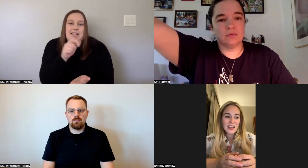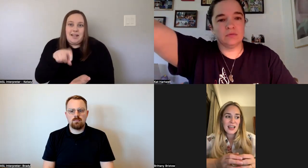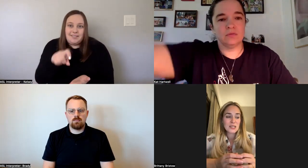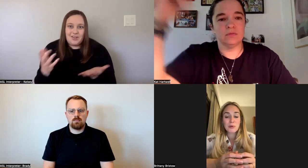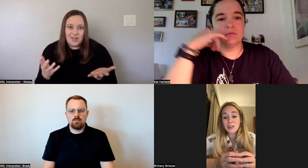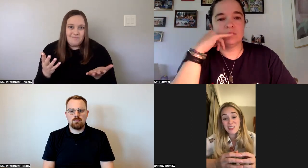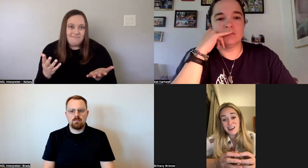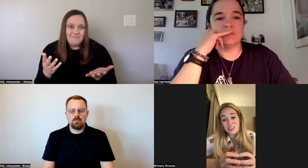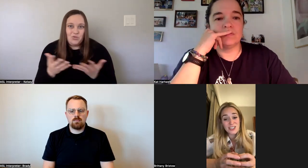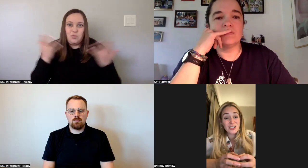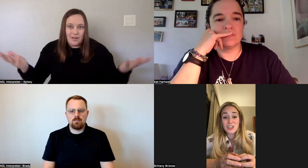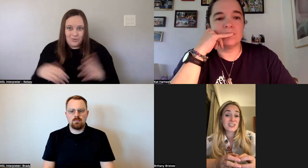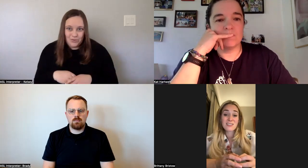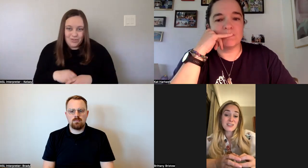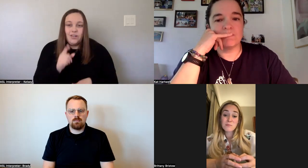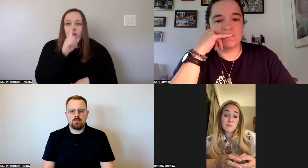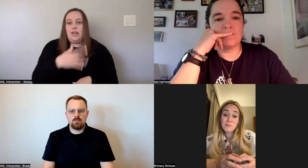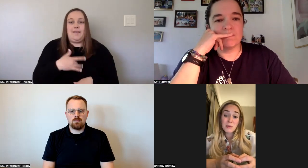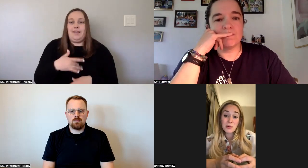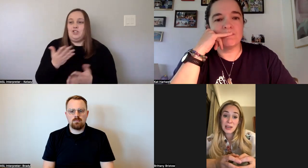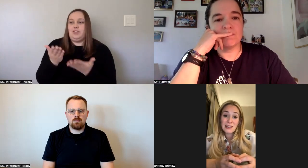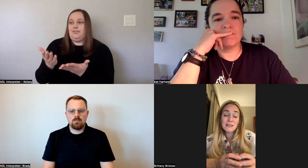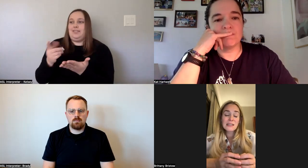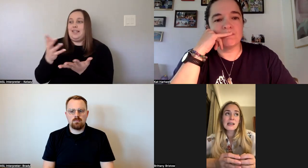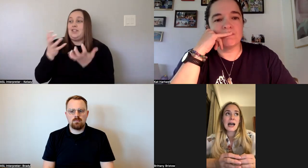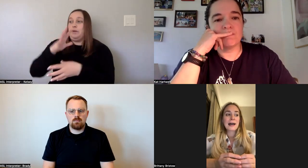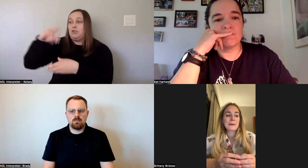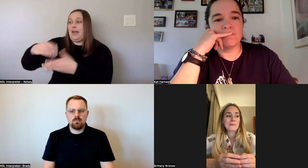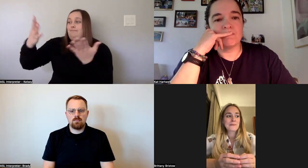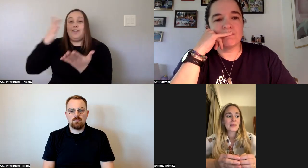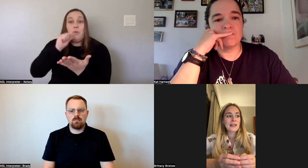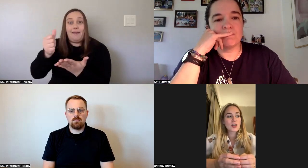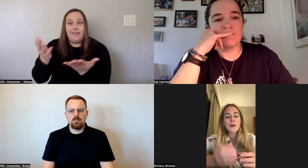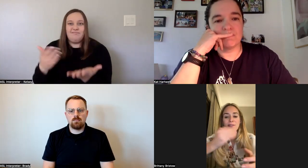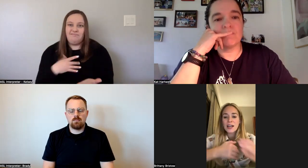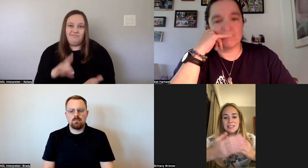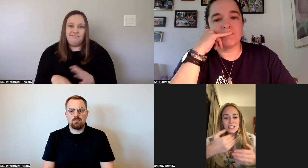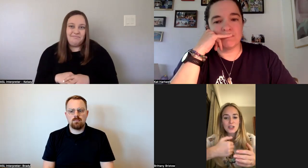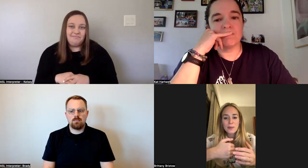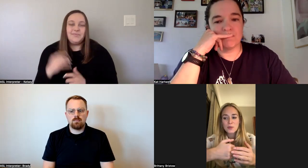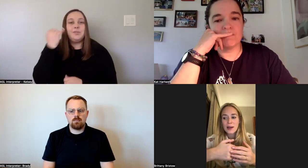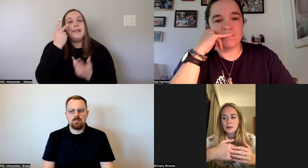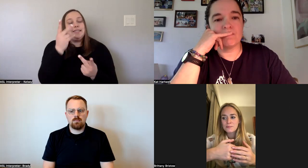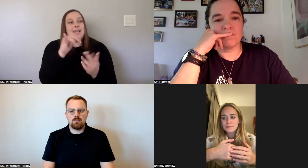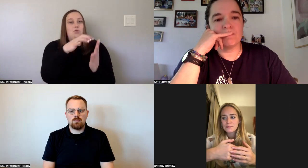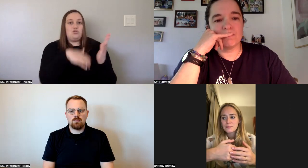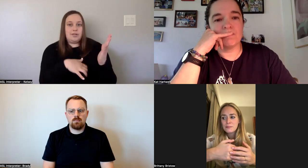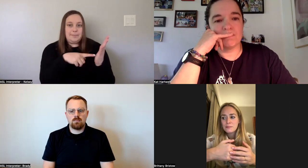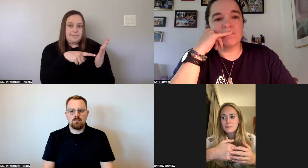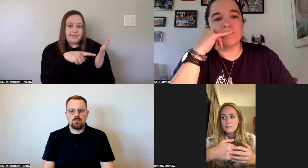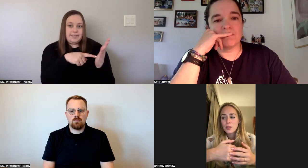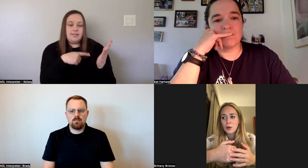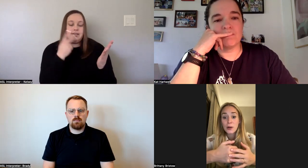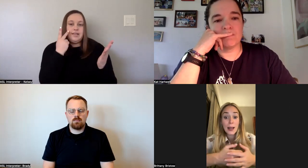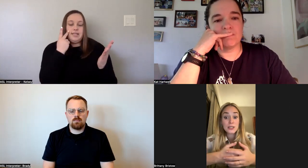unnecessary. It's put in there just to be put in. And so whenever I see scripts where,